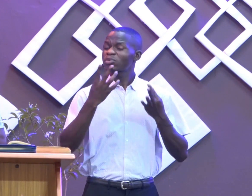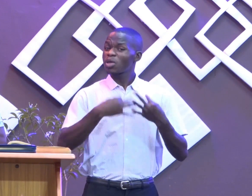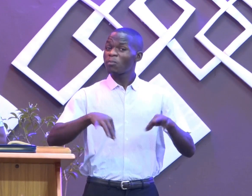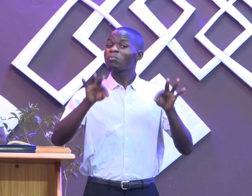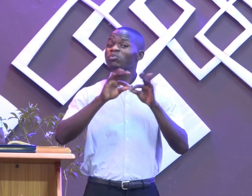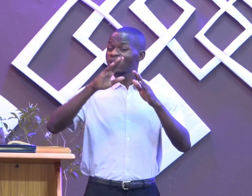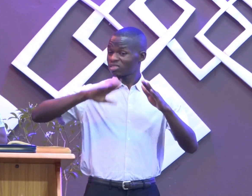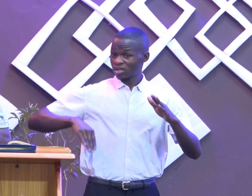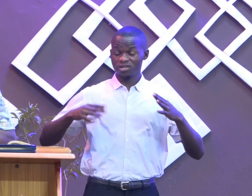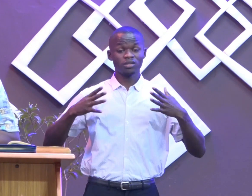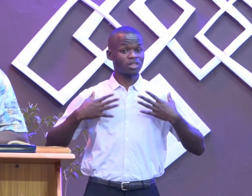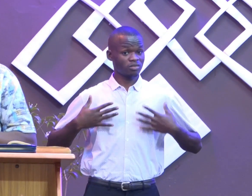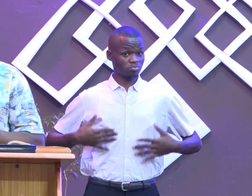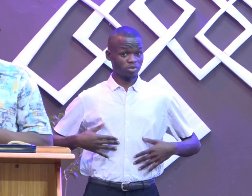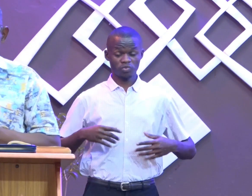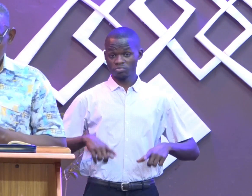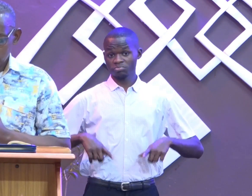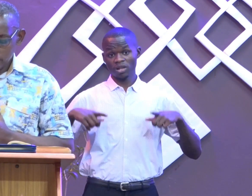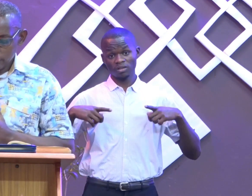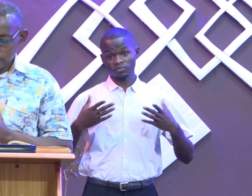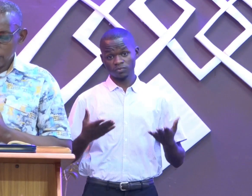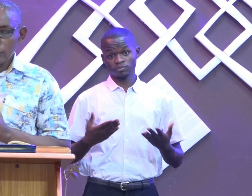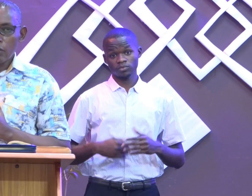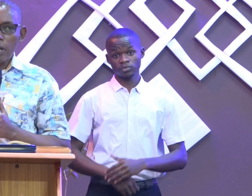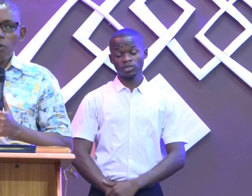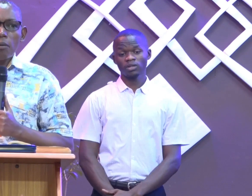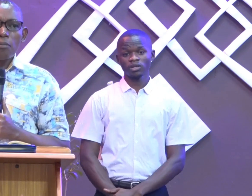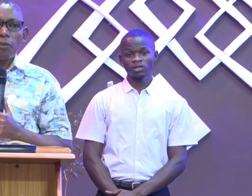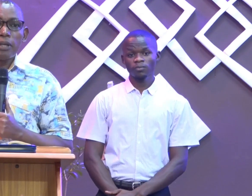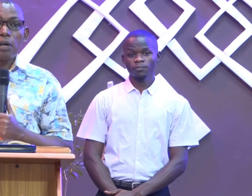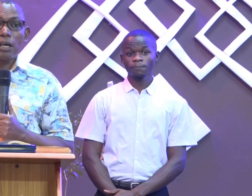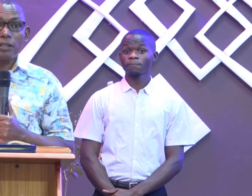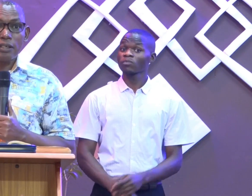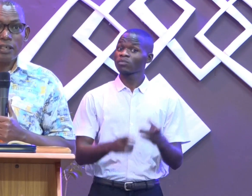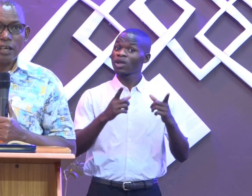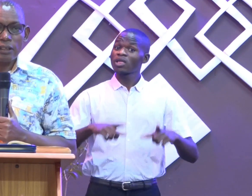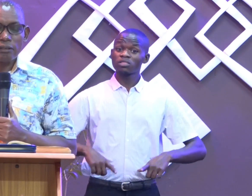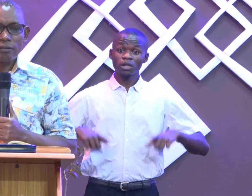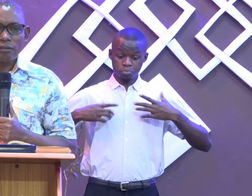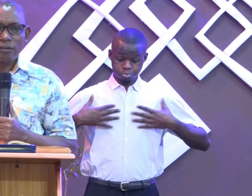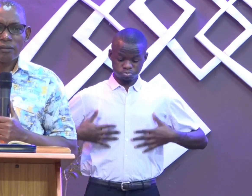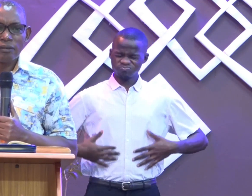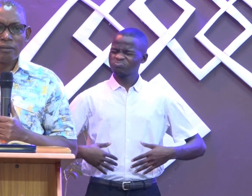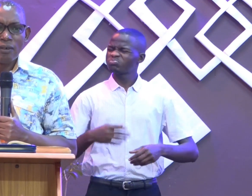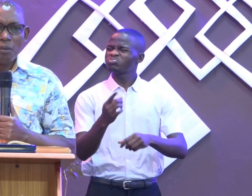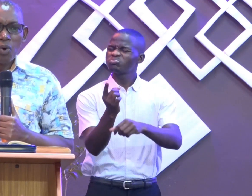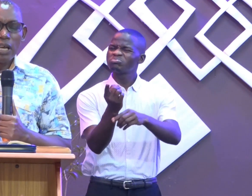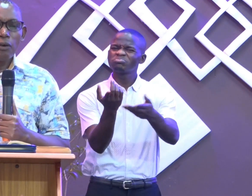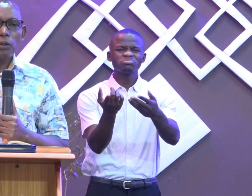currently we've discovered that spiritual life is much more important than the physical life. The physical life